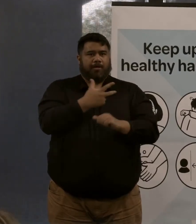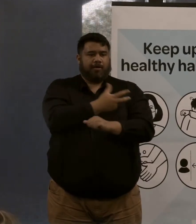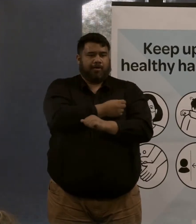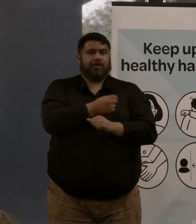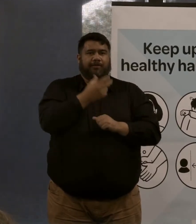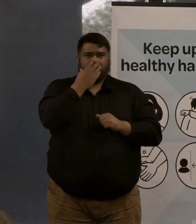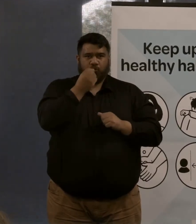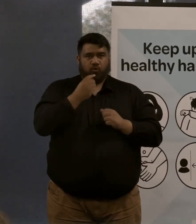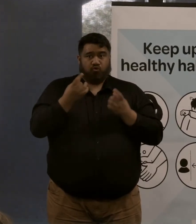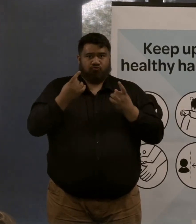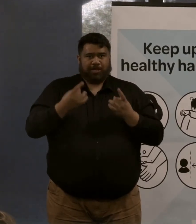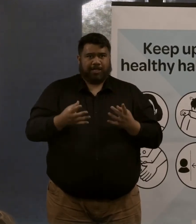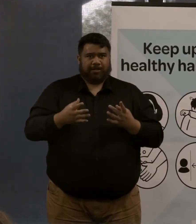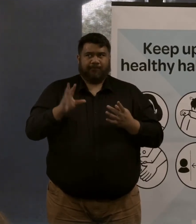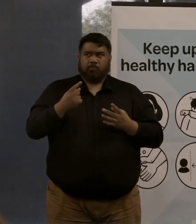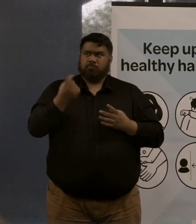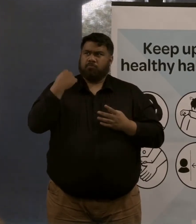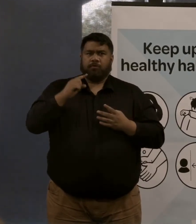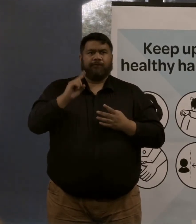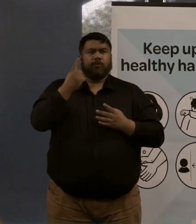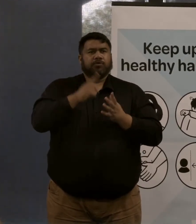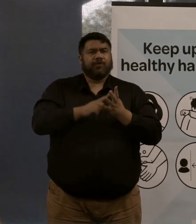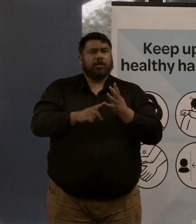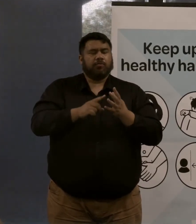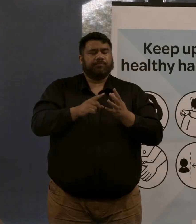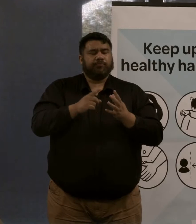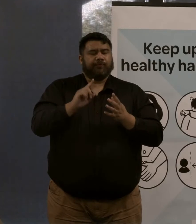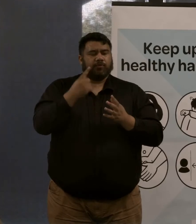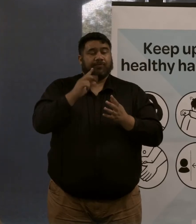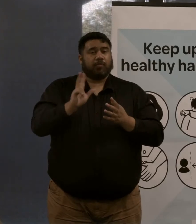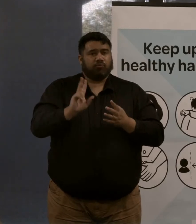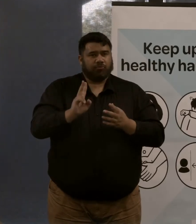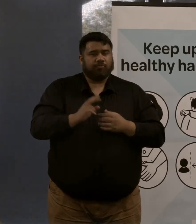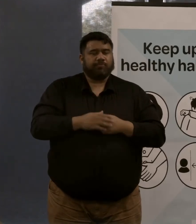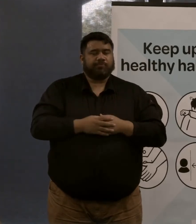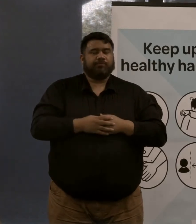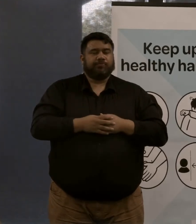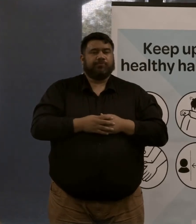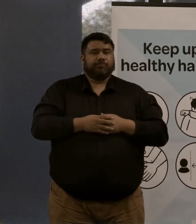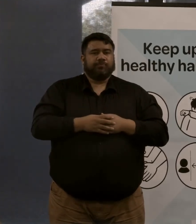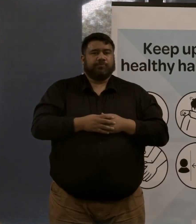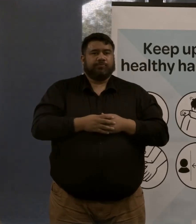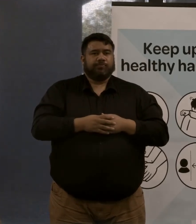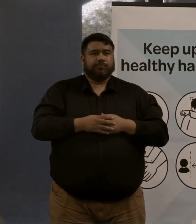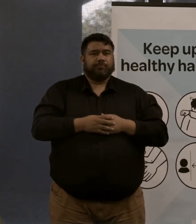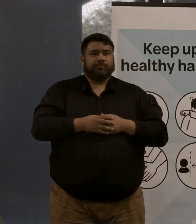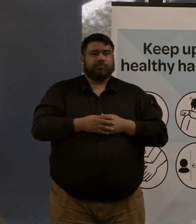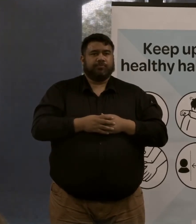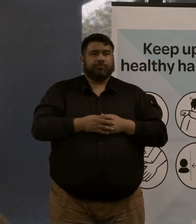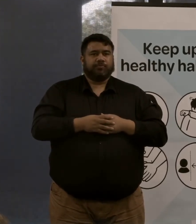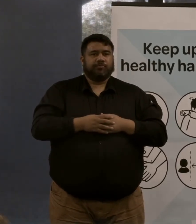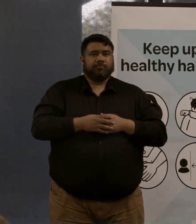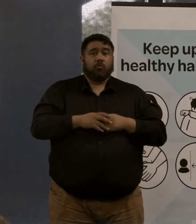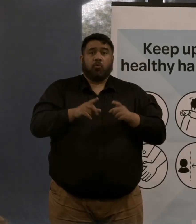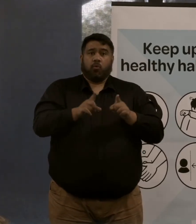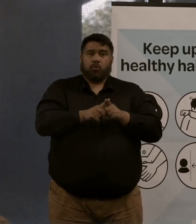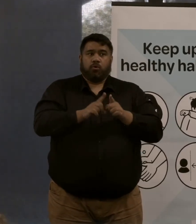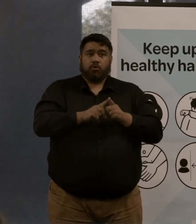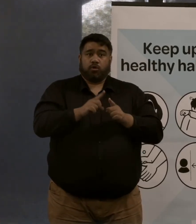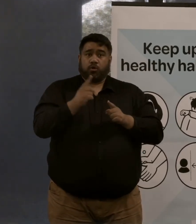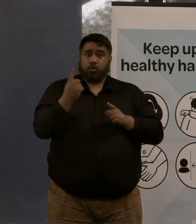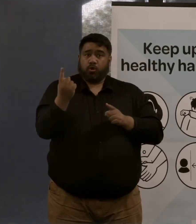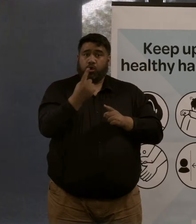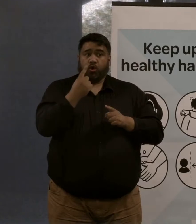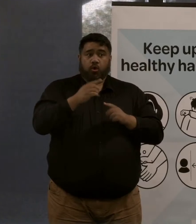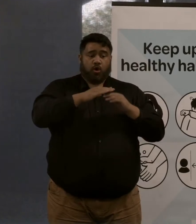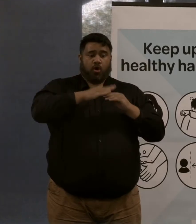kick-started the campaign on the 1st of April. And particularly important is many people over 65, around half